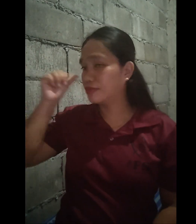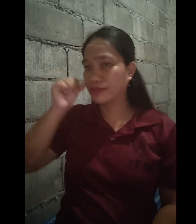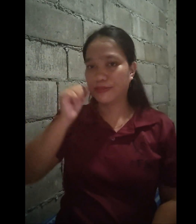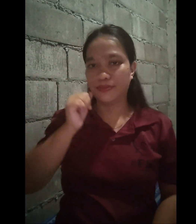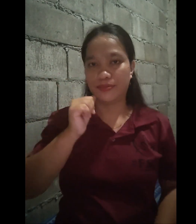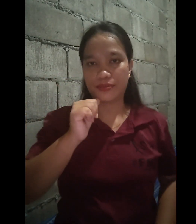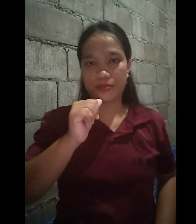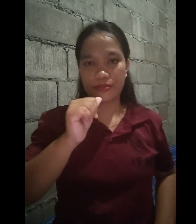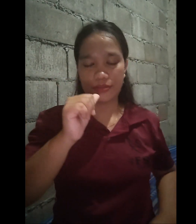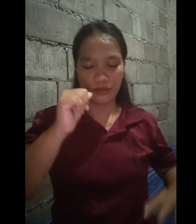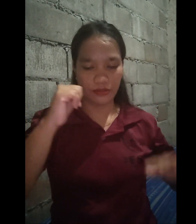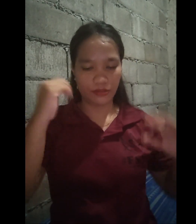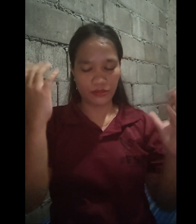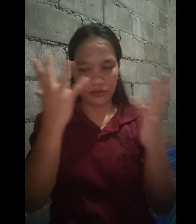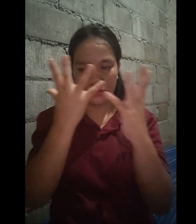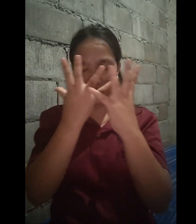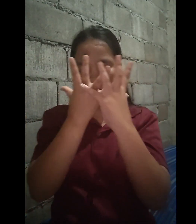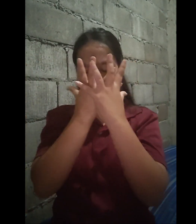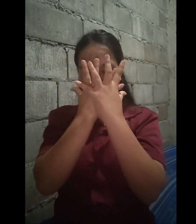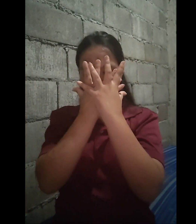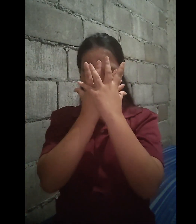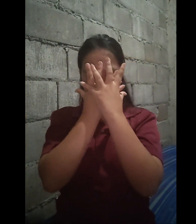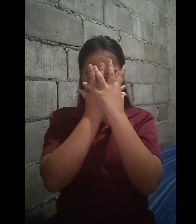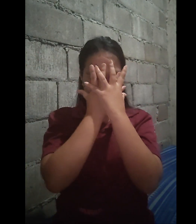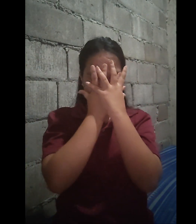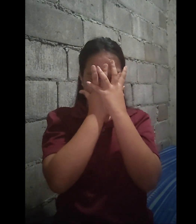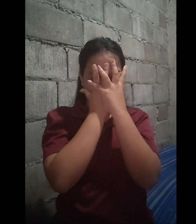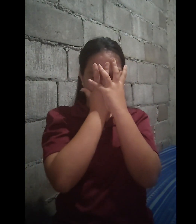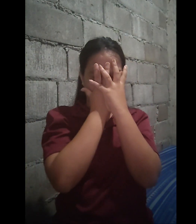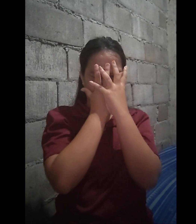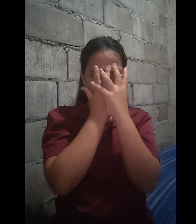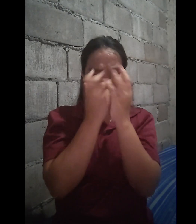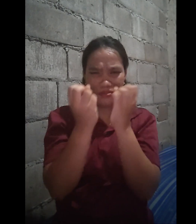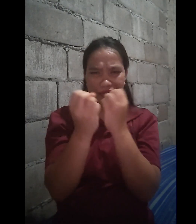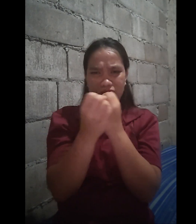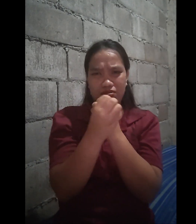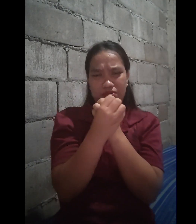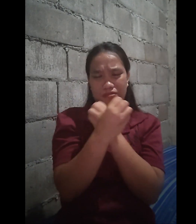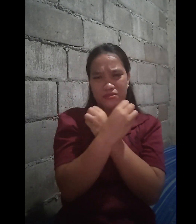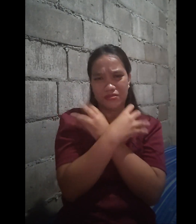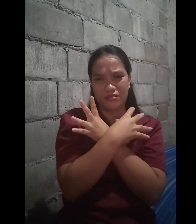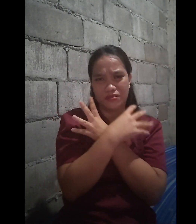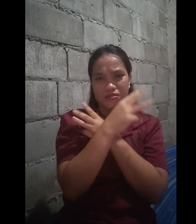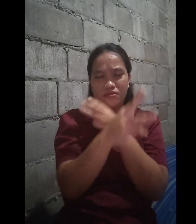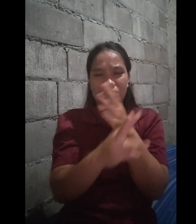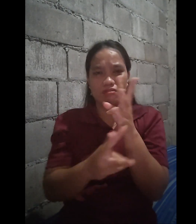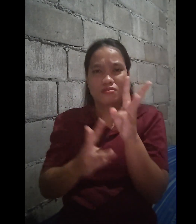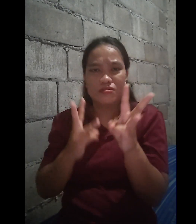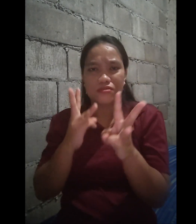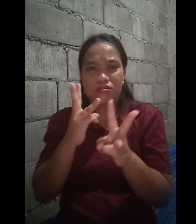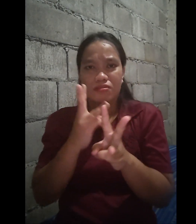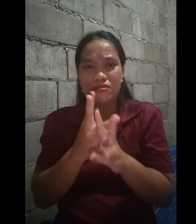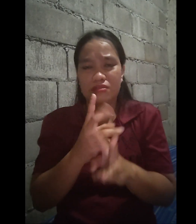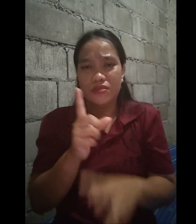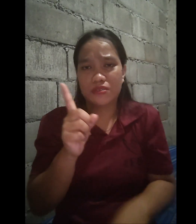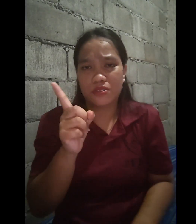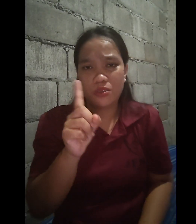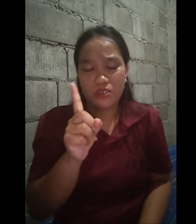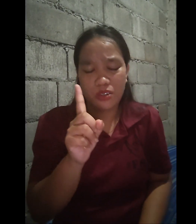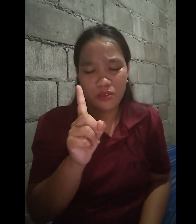I've always been the kind of girl that hid my face, so afraid to tell the world what